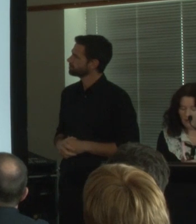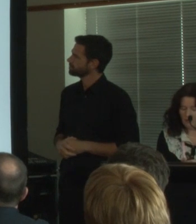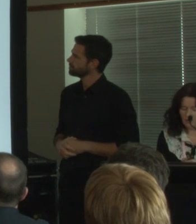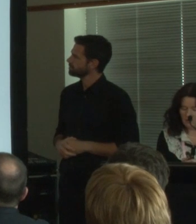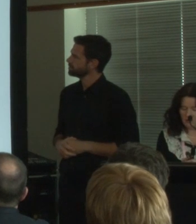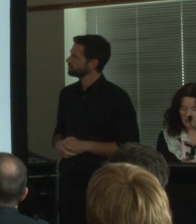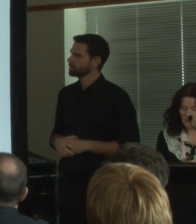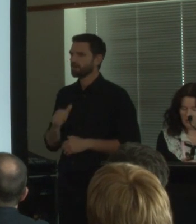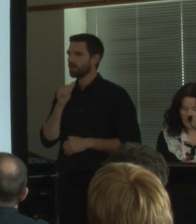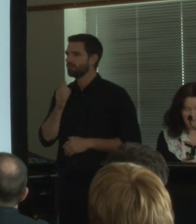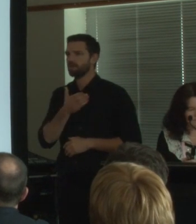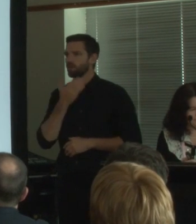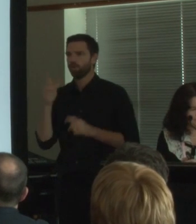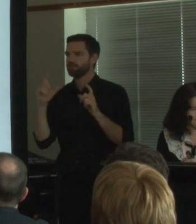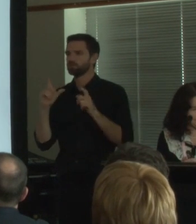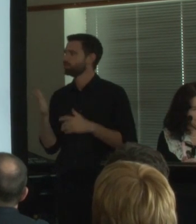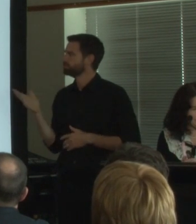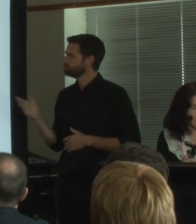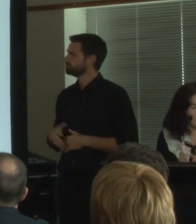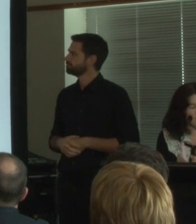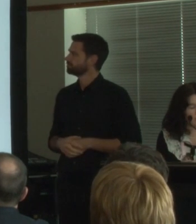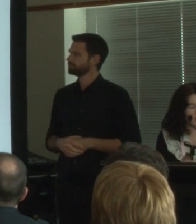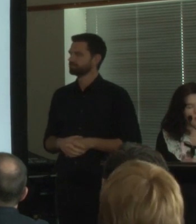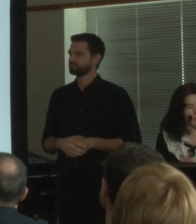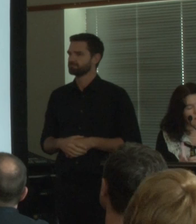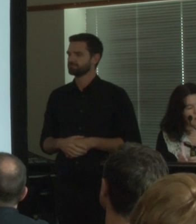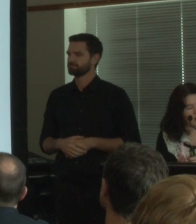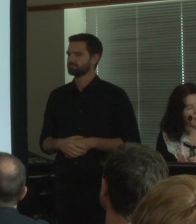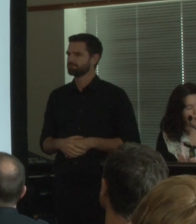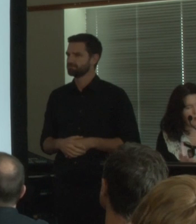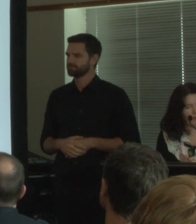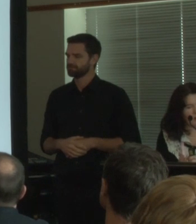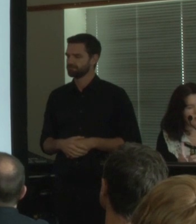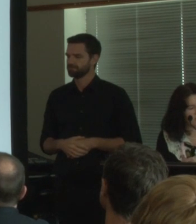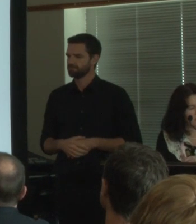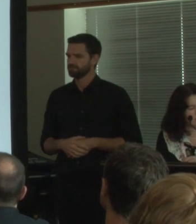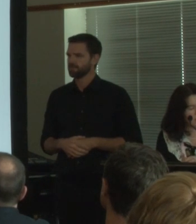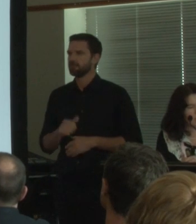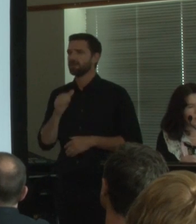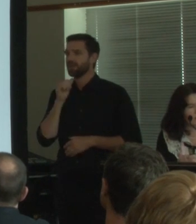Sometimes we have no photo, so there's no photo. And interestingly, where there's a photograph and no